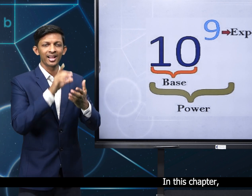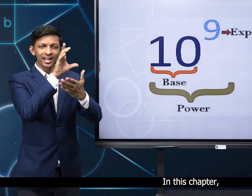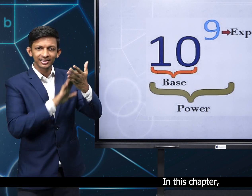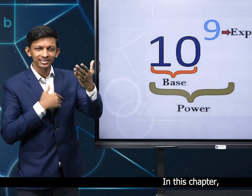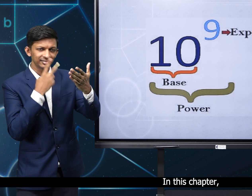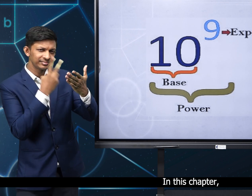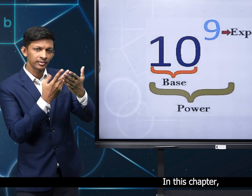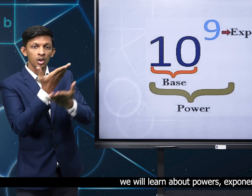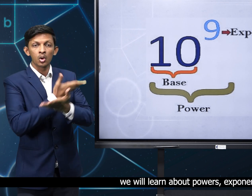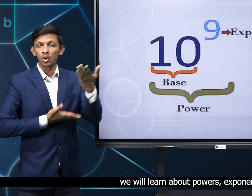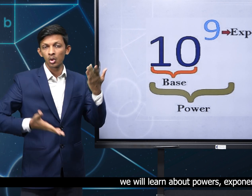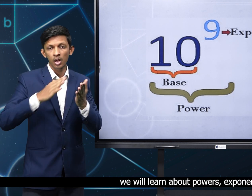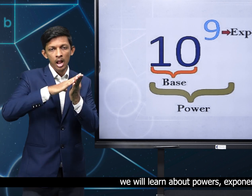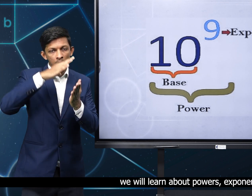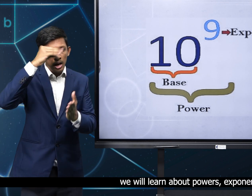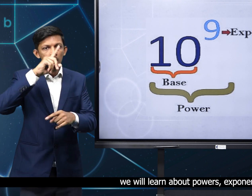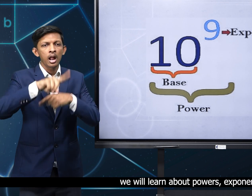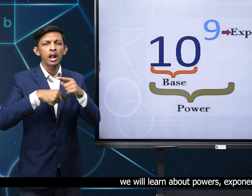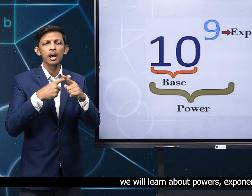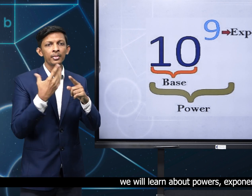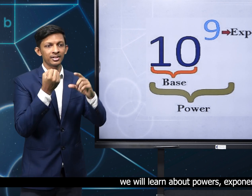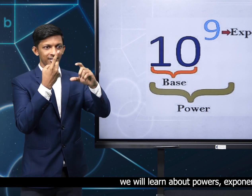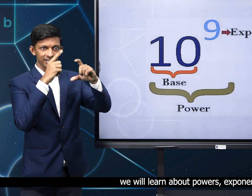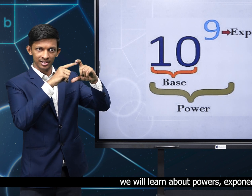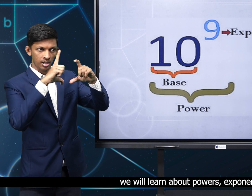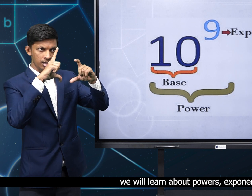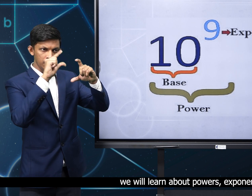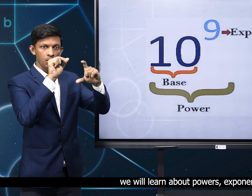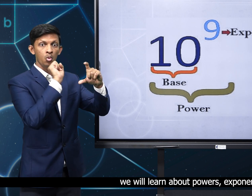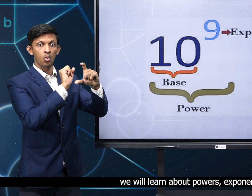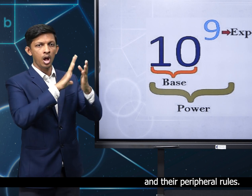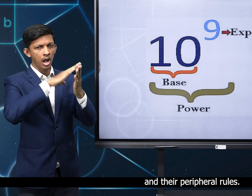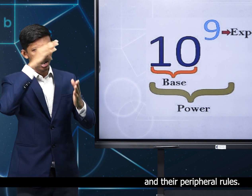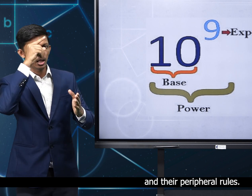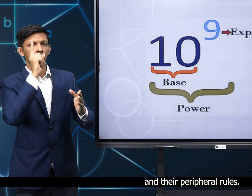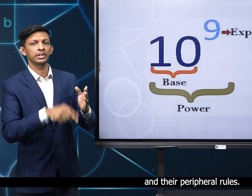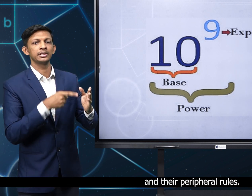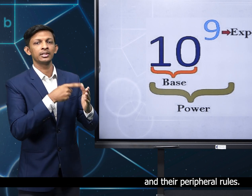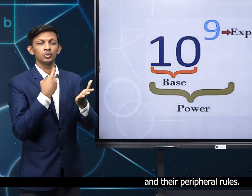In this chapter, we will learn about powers, exponents, and their peripheral rules.